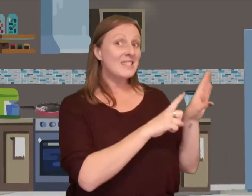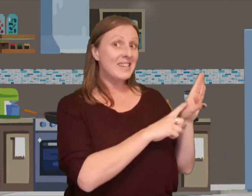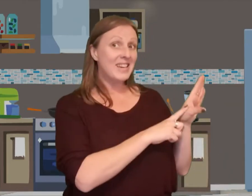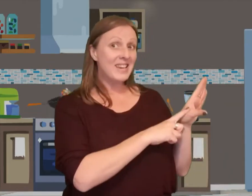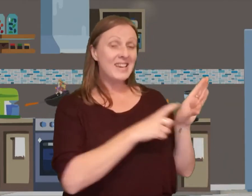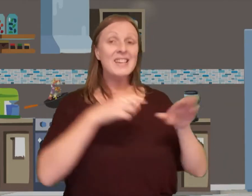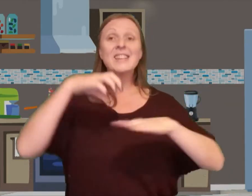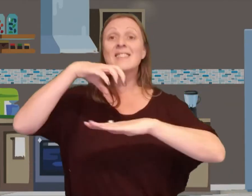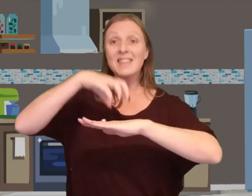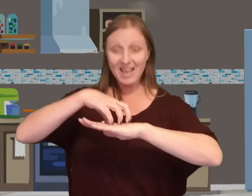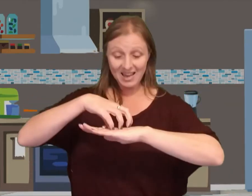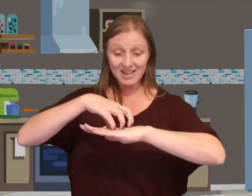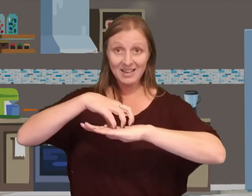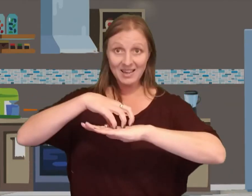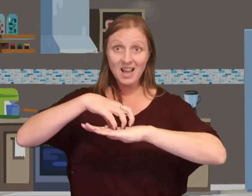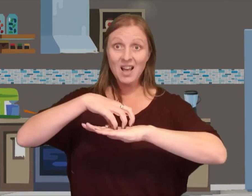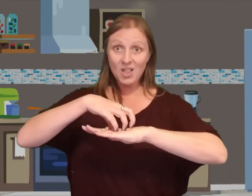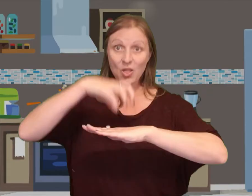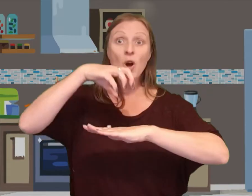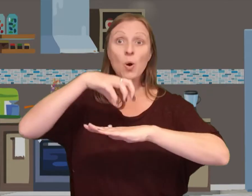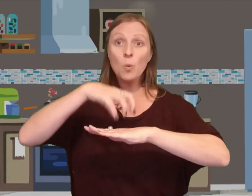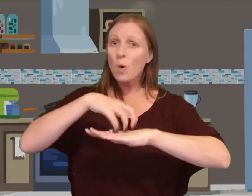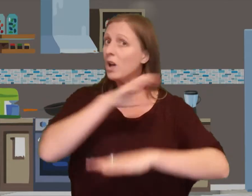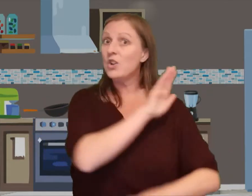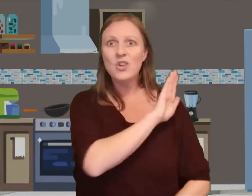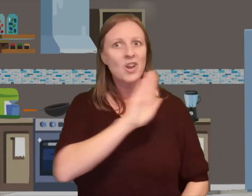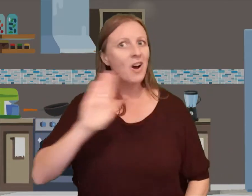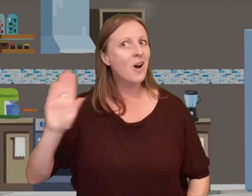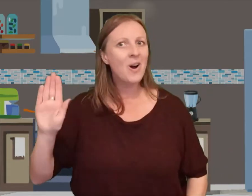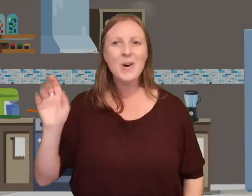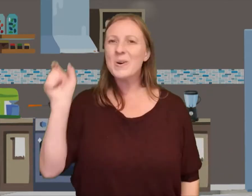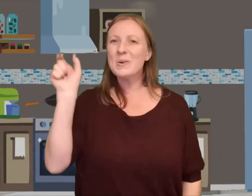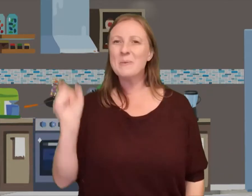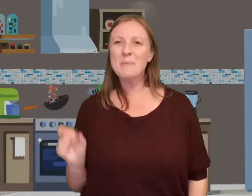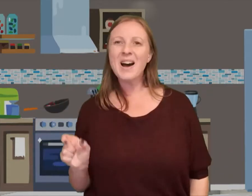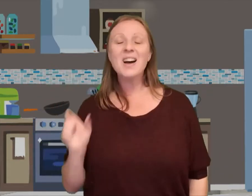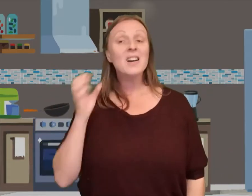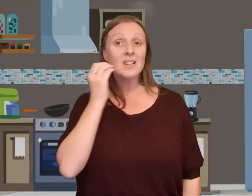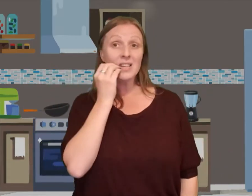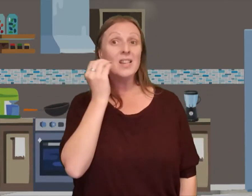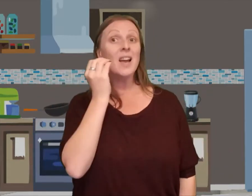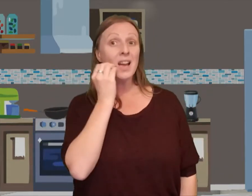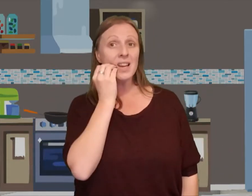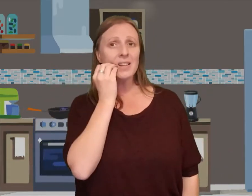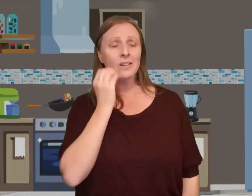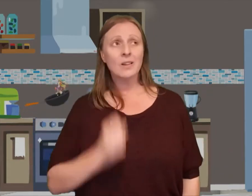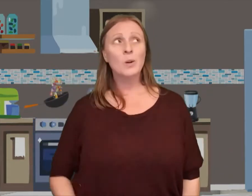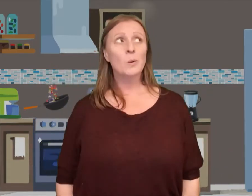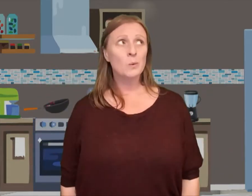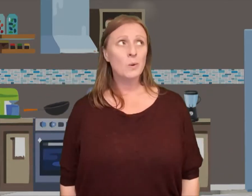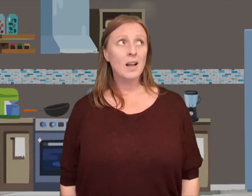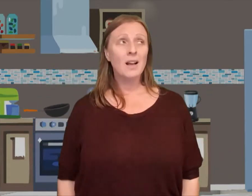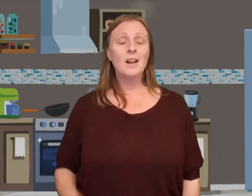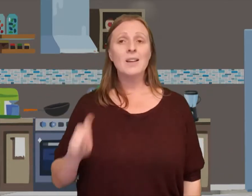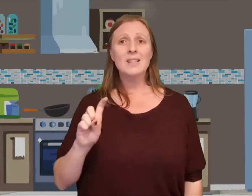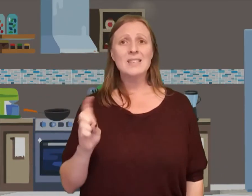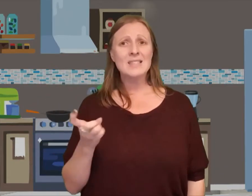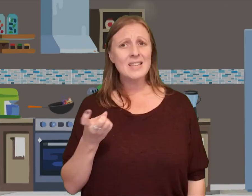last year's cake, the one nobody ate, well